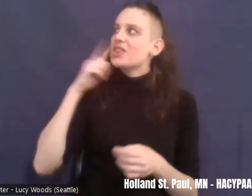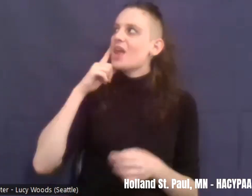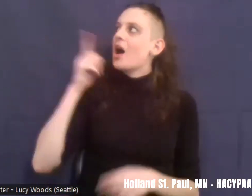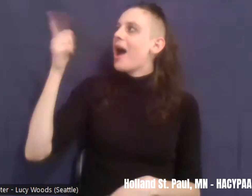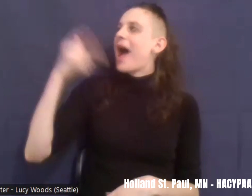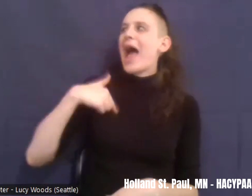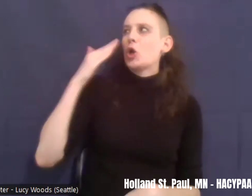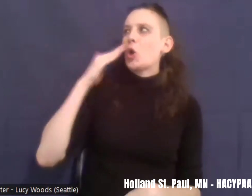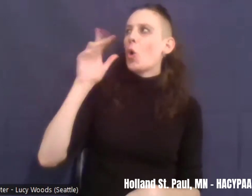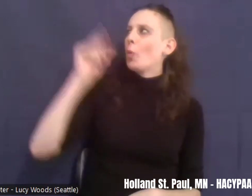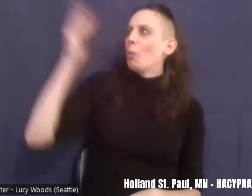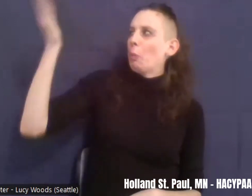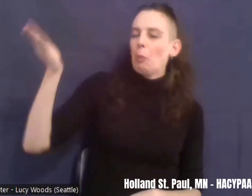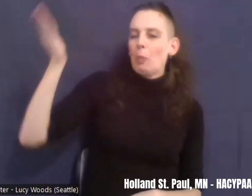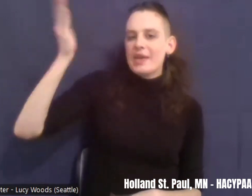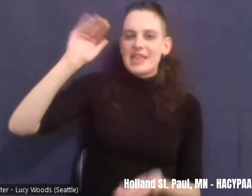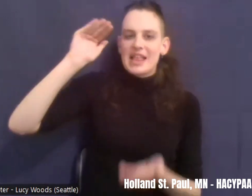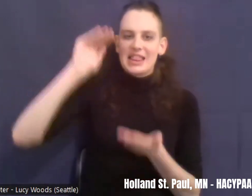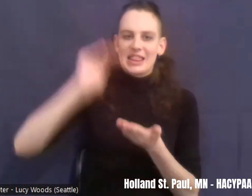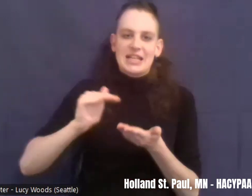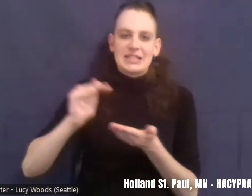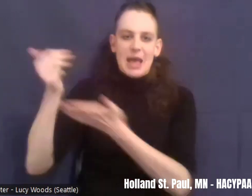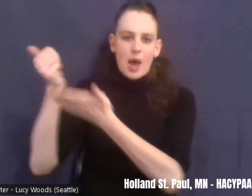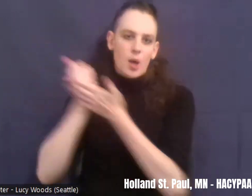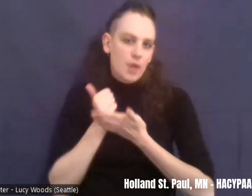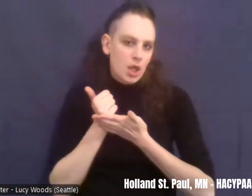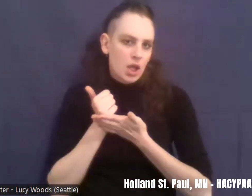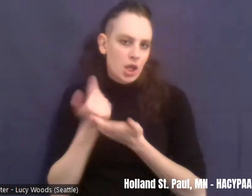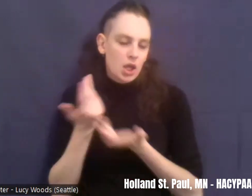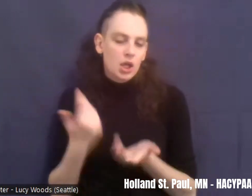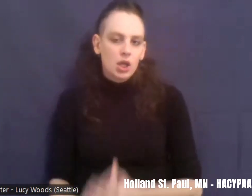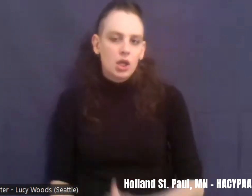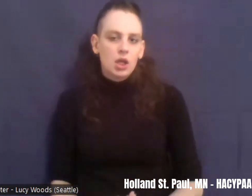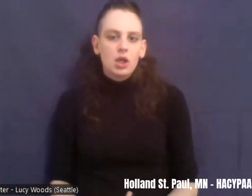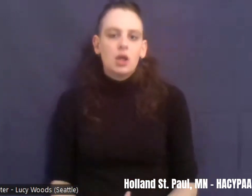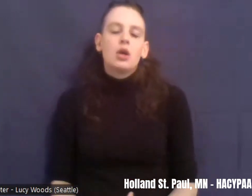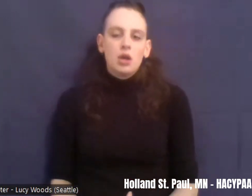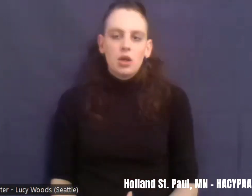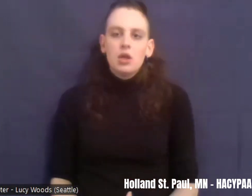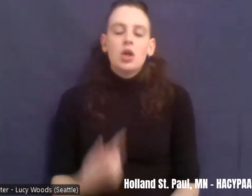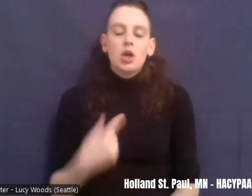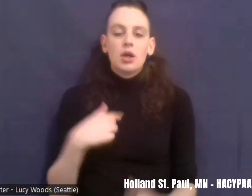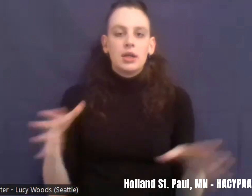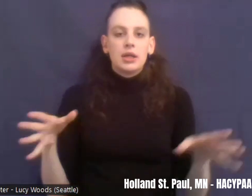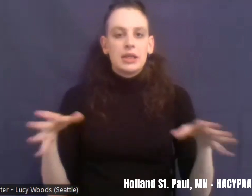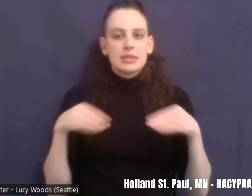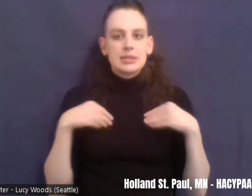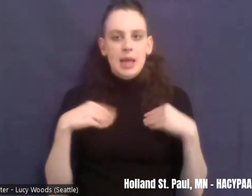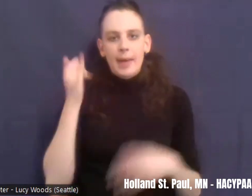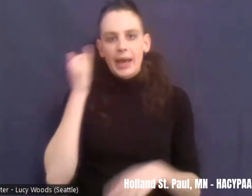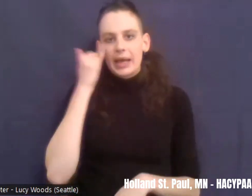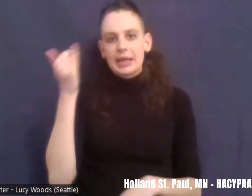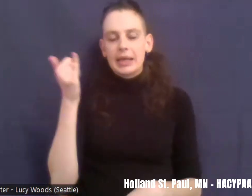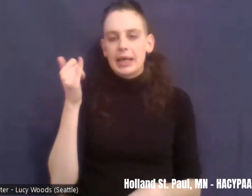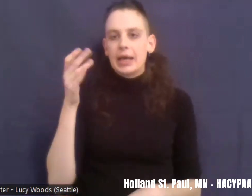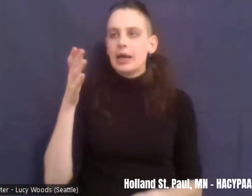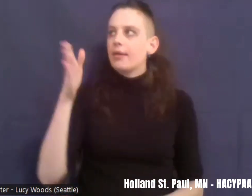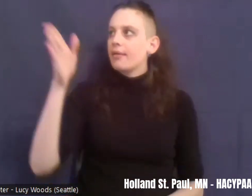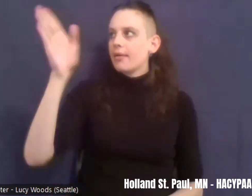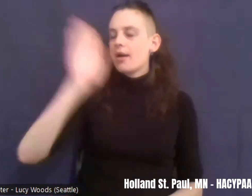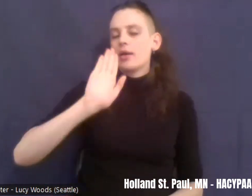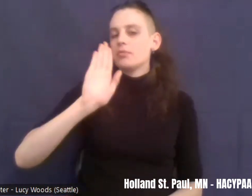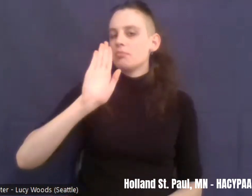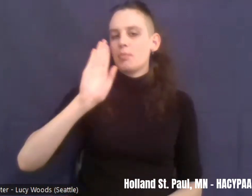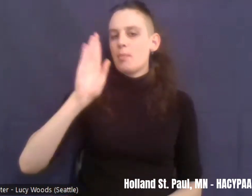was able to be helped by like my higher power. So like I like really embrace this idea of like an infinite God, which is like so